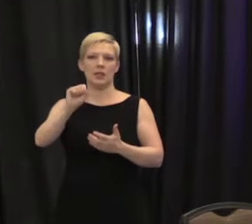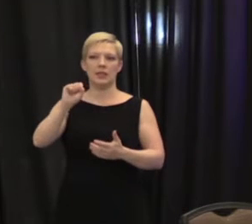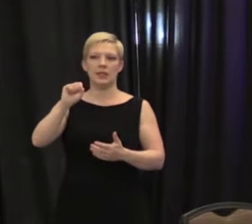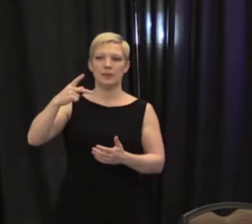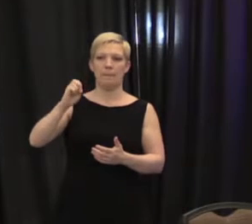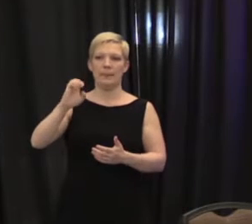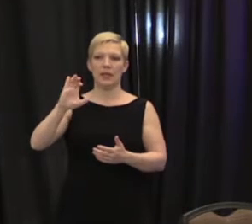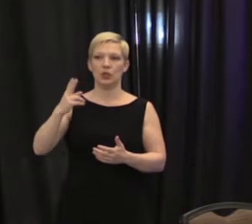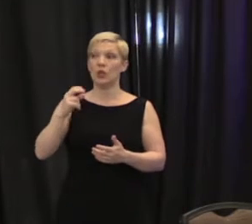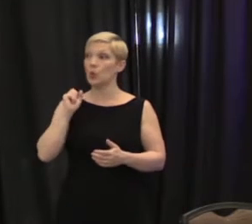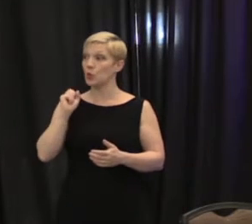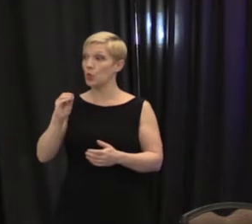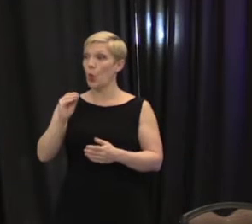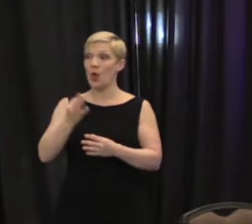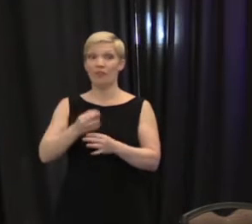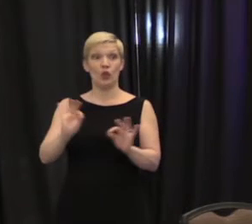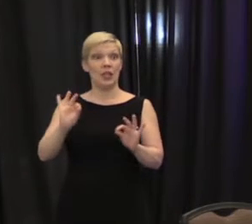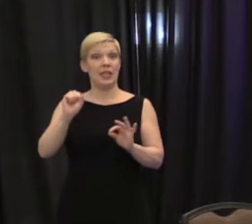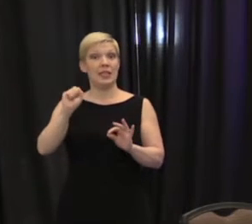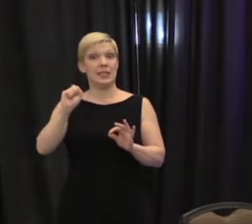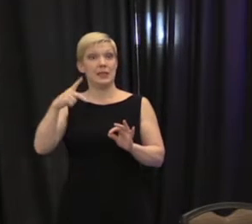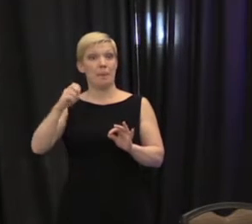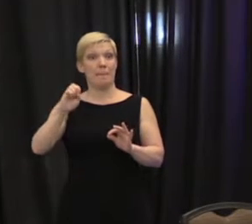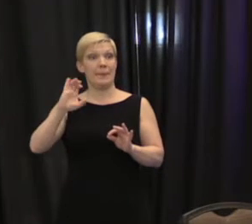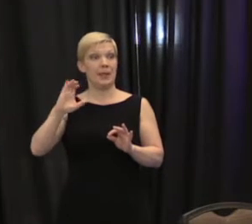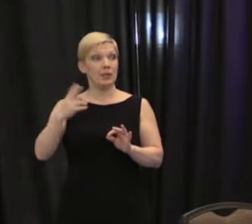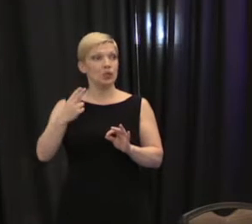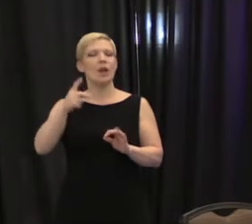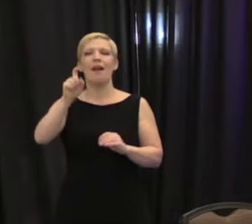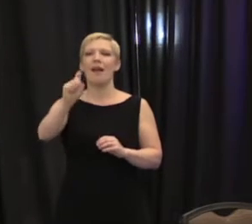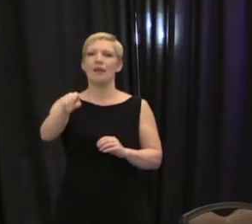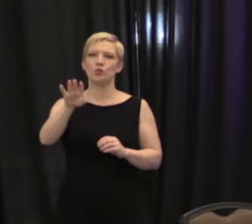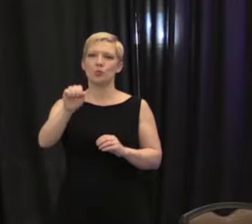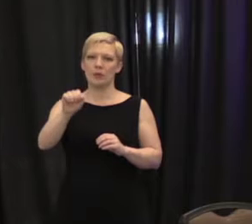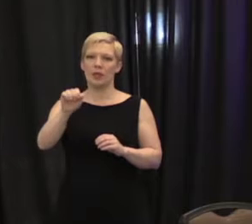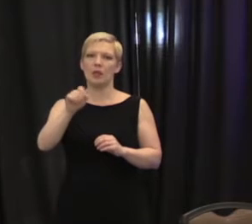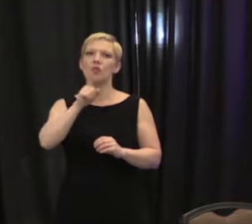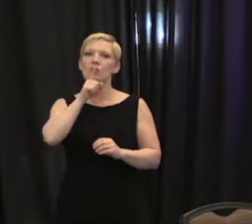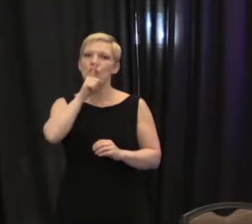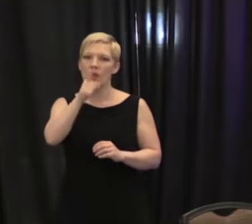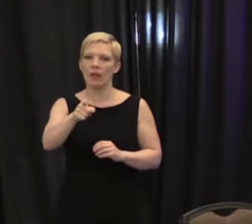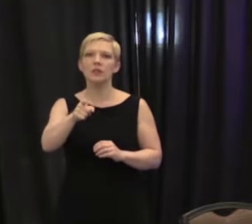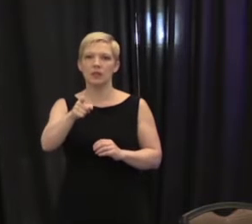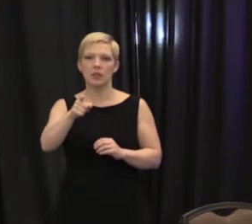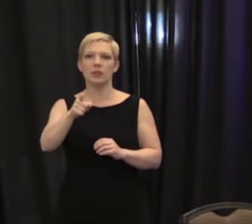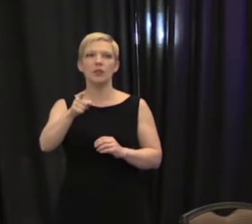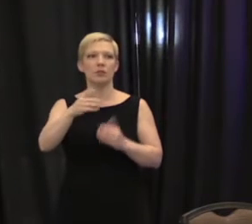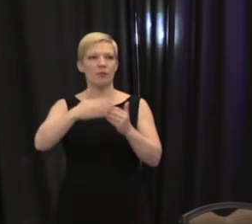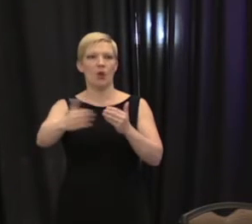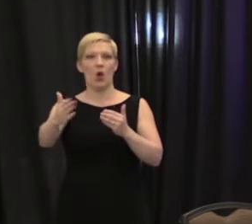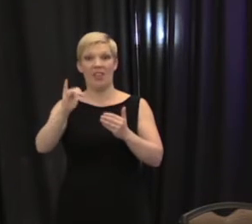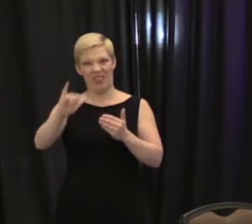on the internet has to be a reality moving forward. That's what we're suing for.